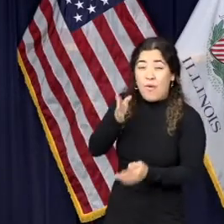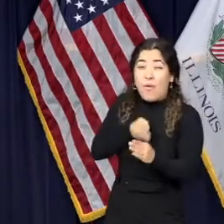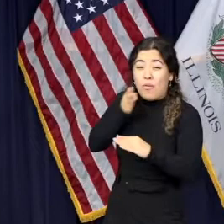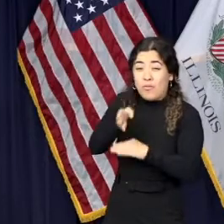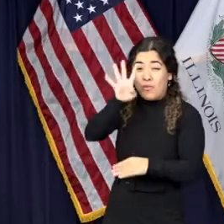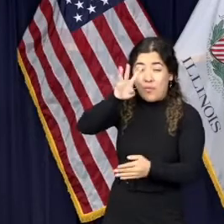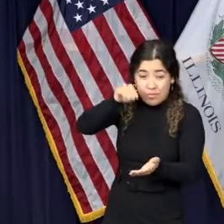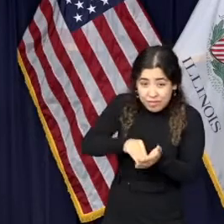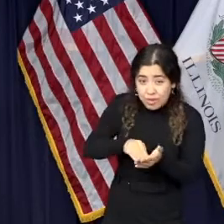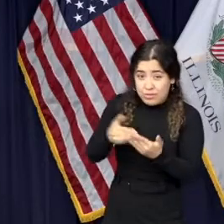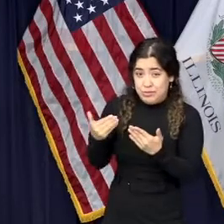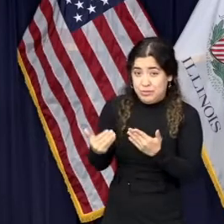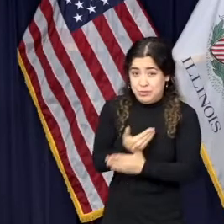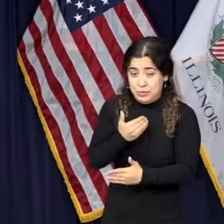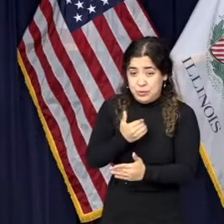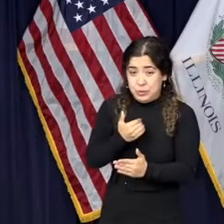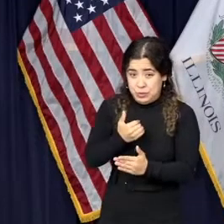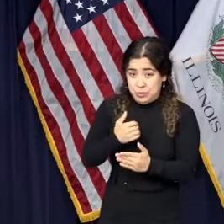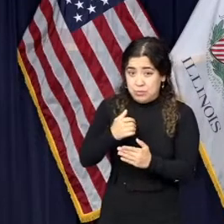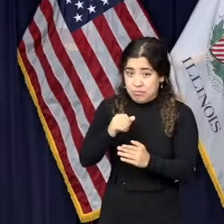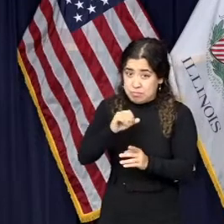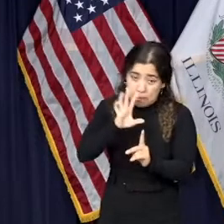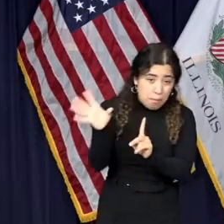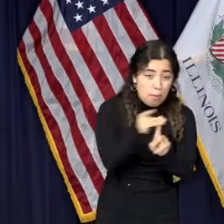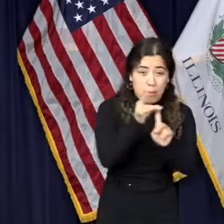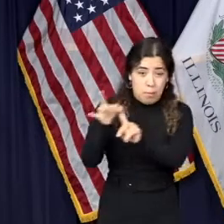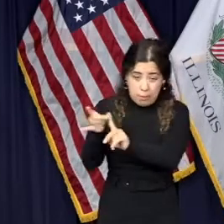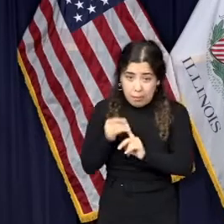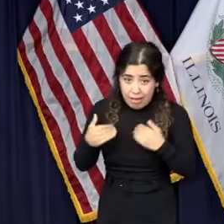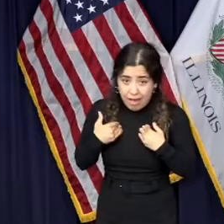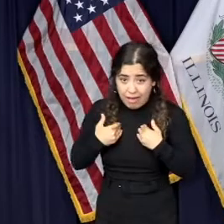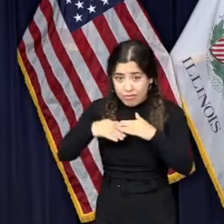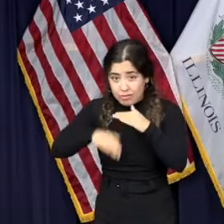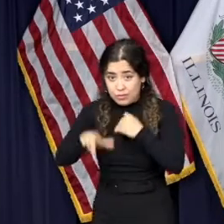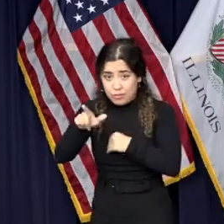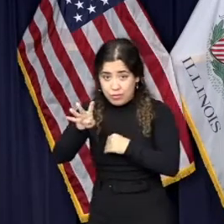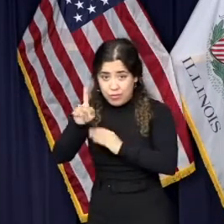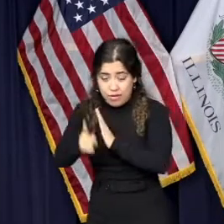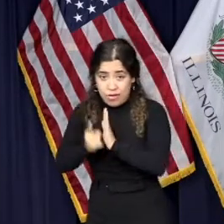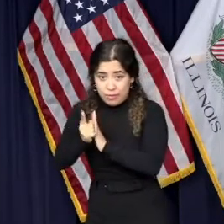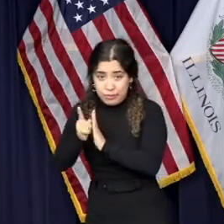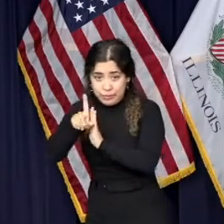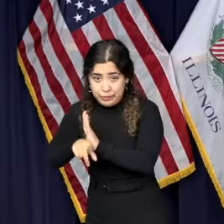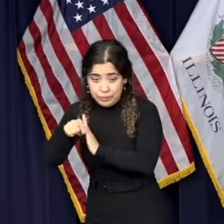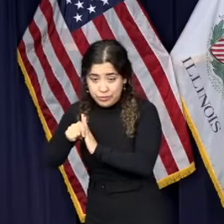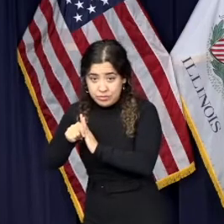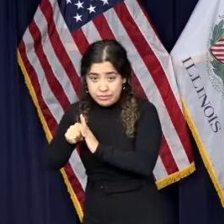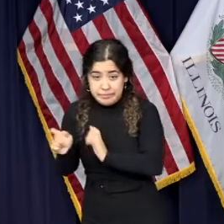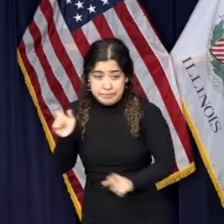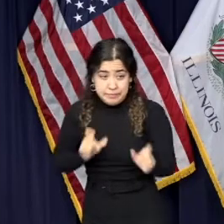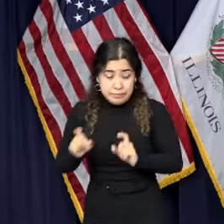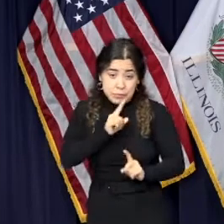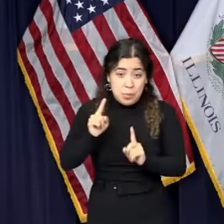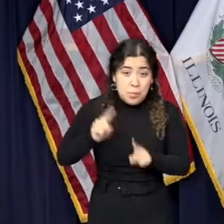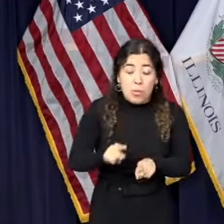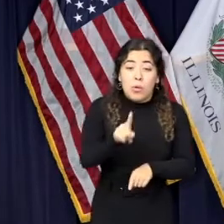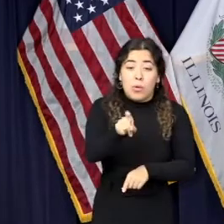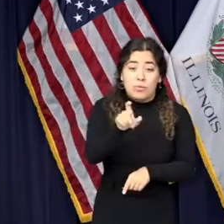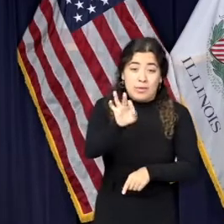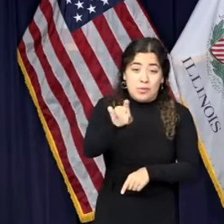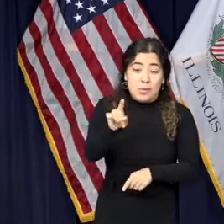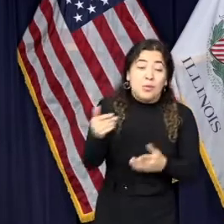cases within a 24-hour period. And at our peak, we reported 191 new deaths.